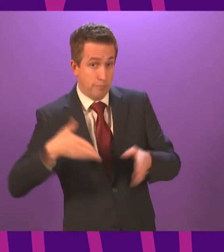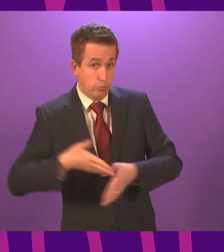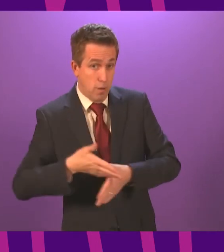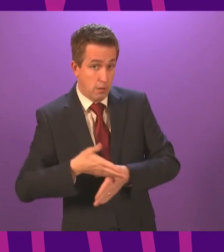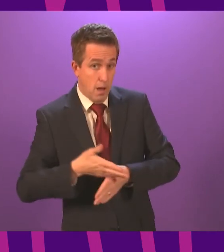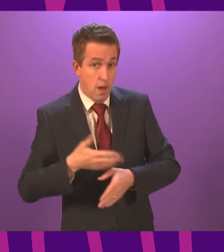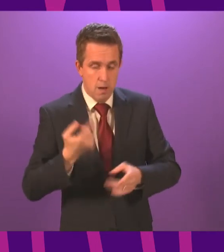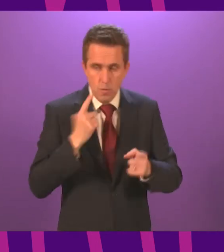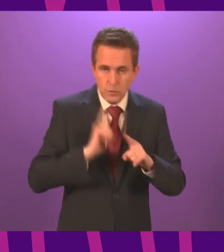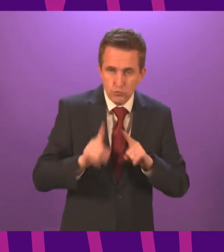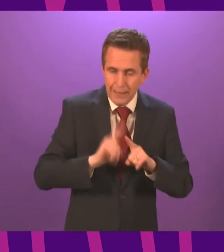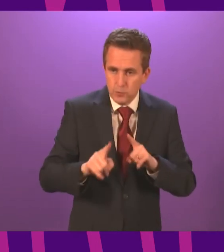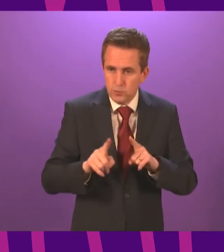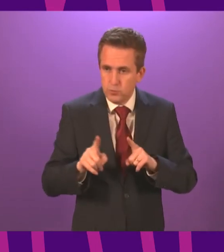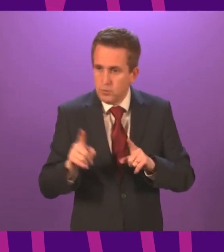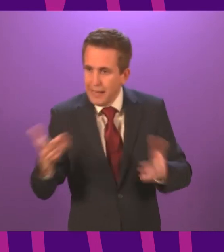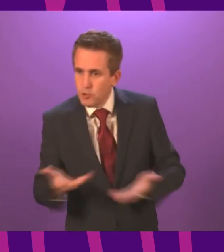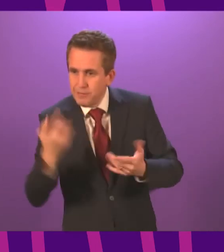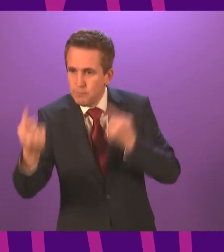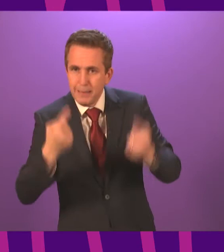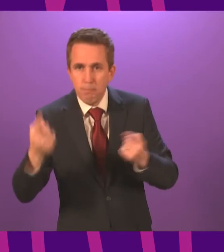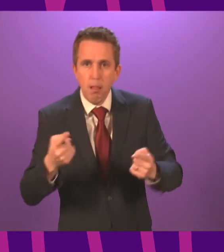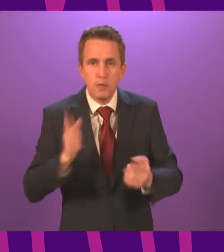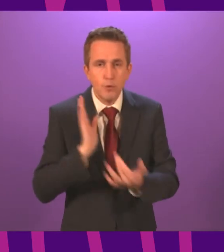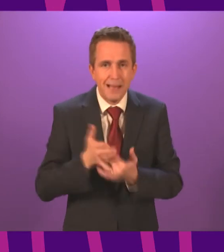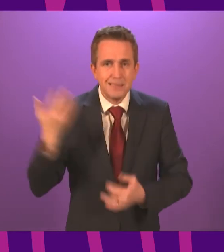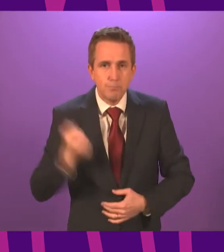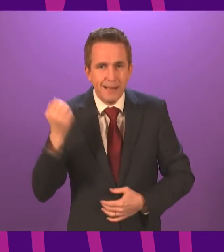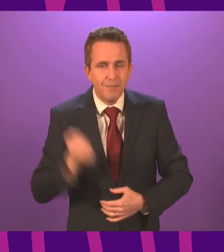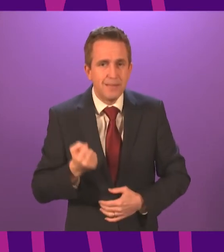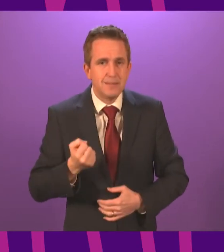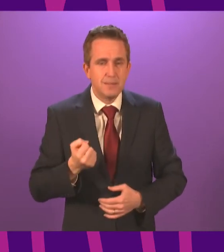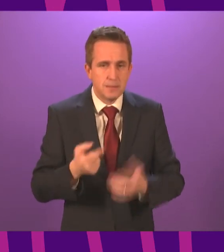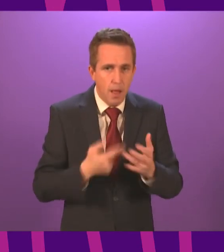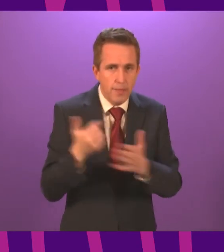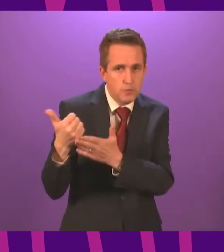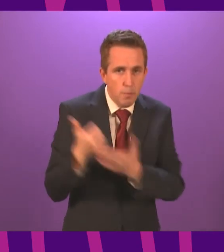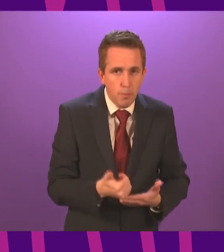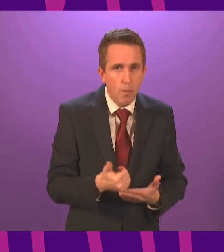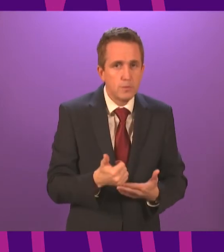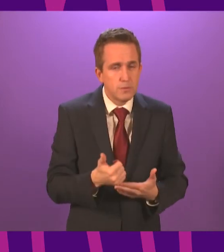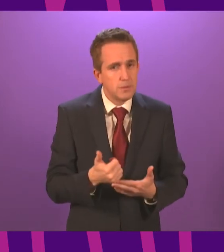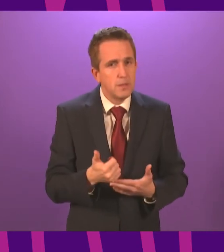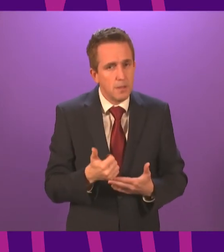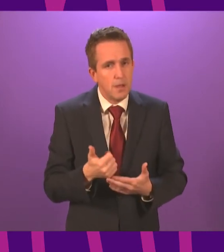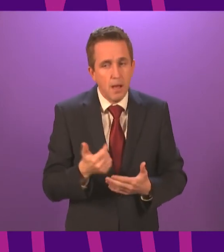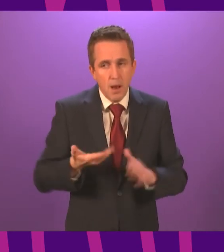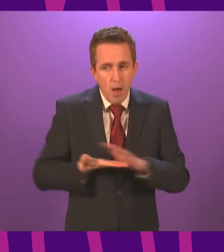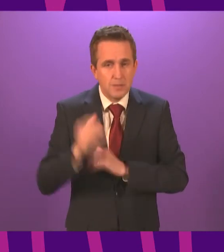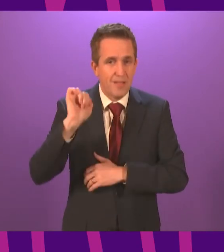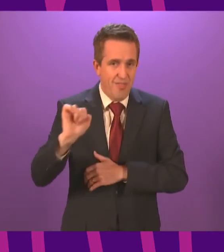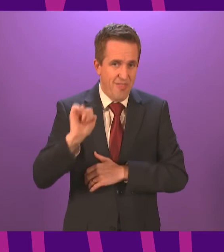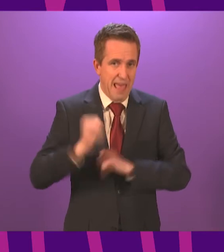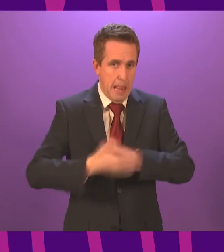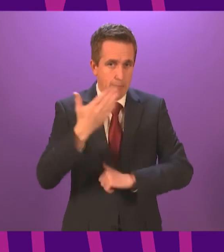trying to support people to access the benefit system, to access other forms of support. And with the restrictions they have to work